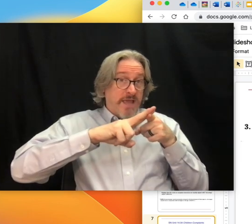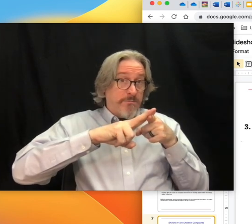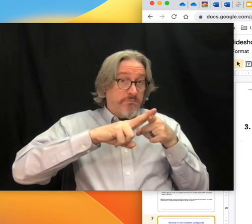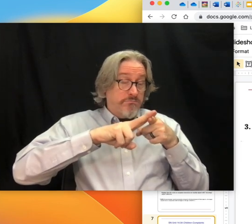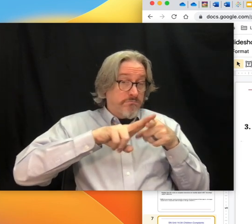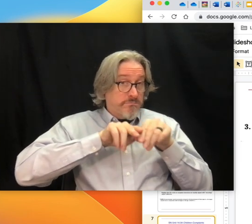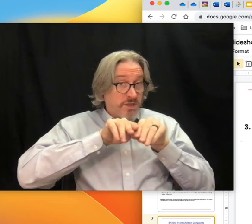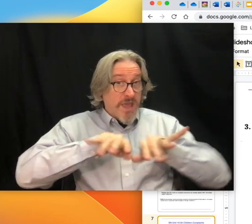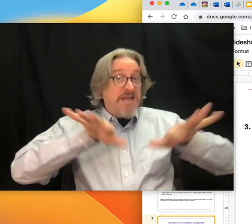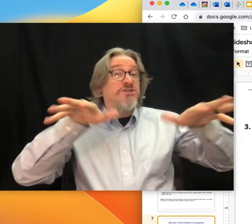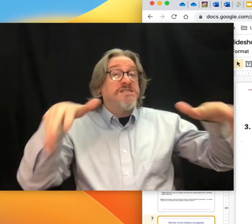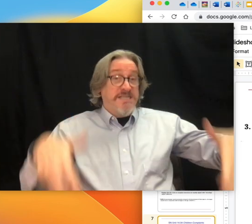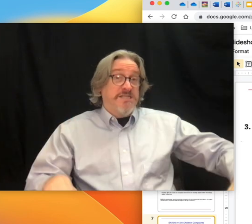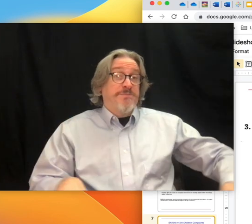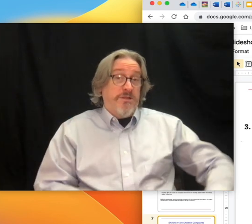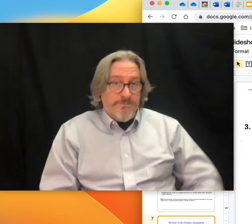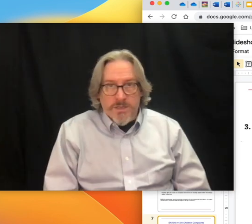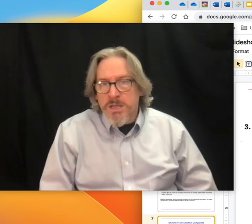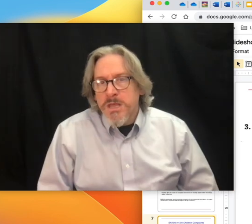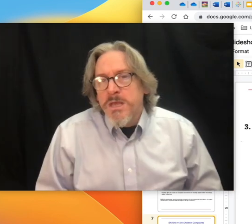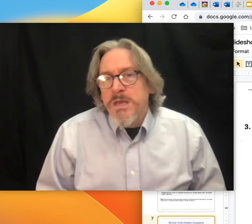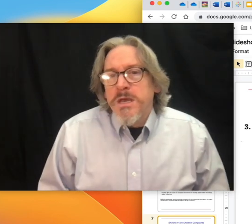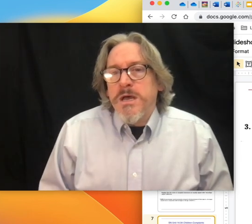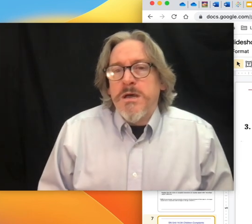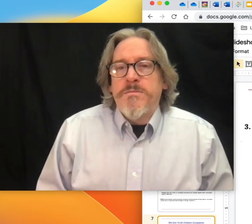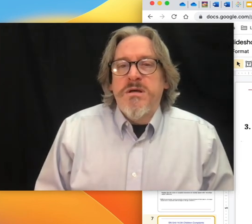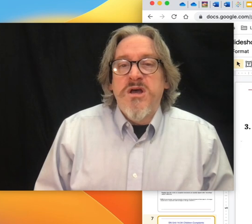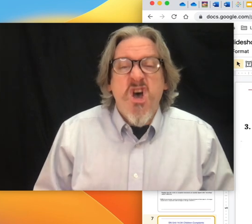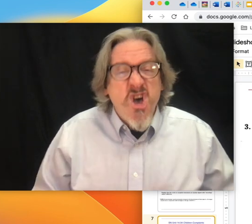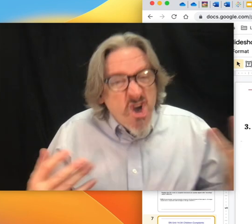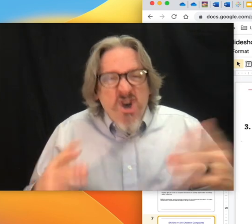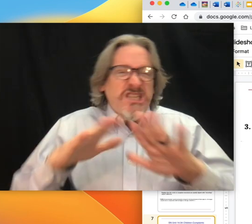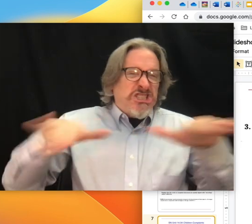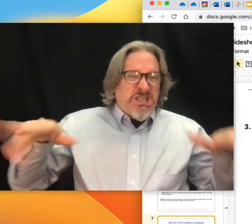just vocab, that we actually see the spill.